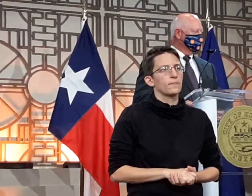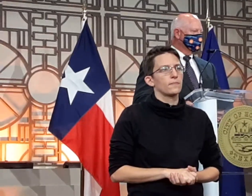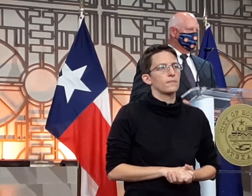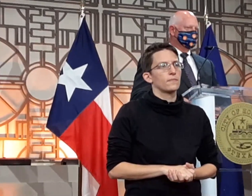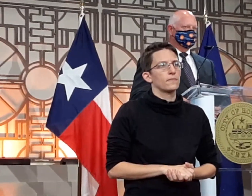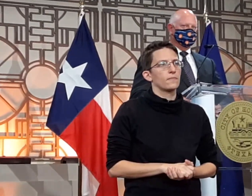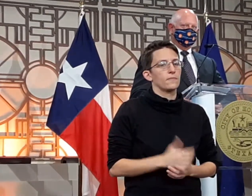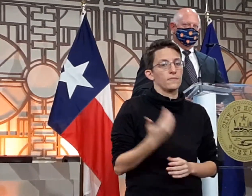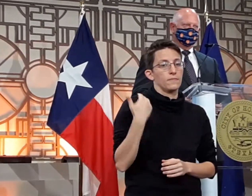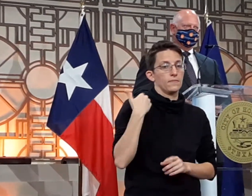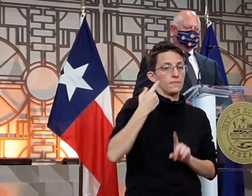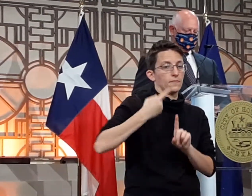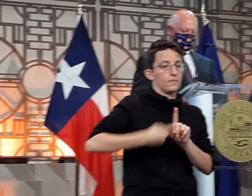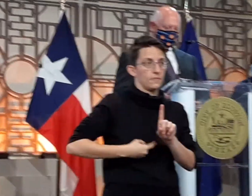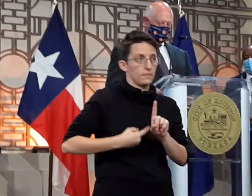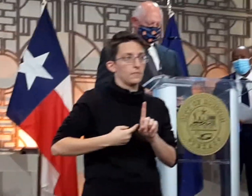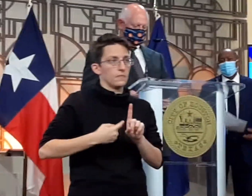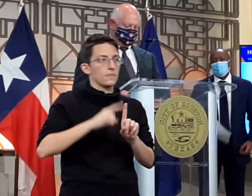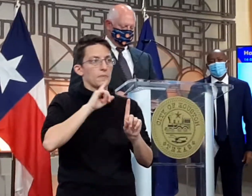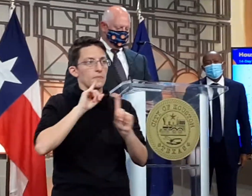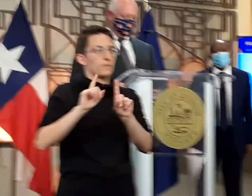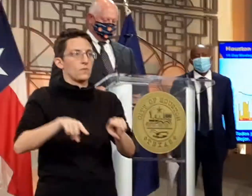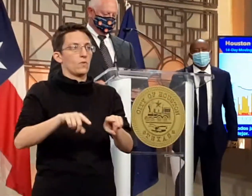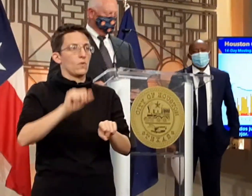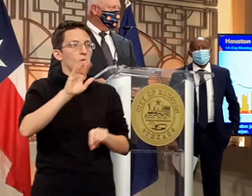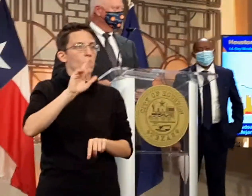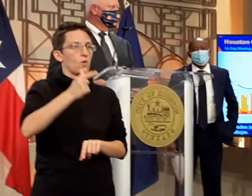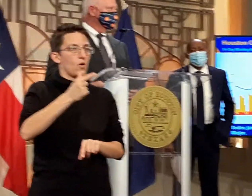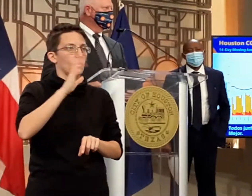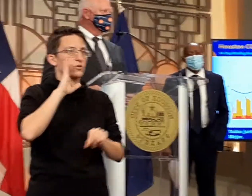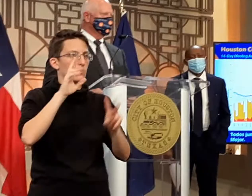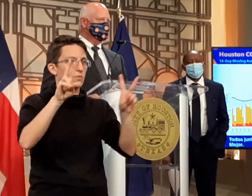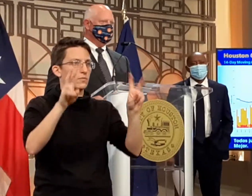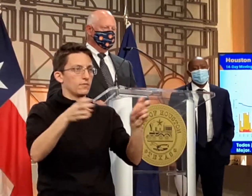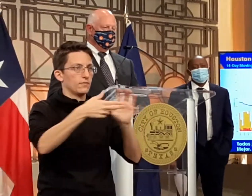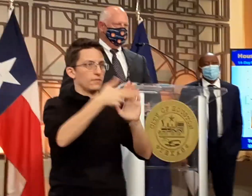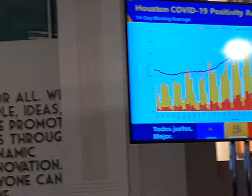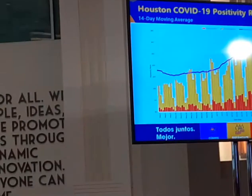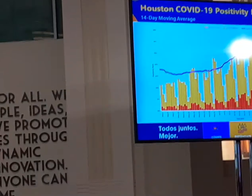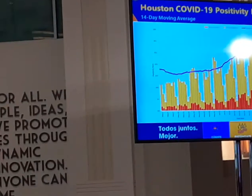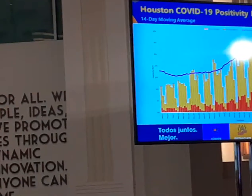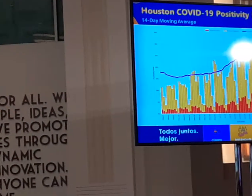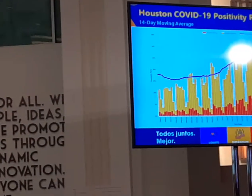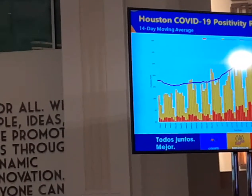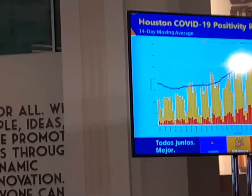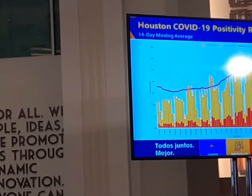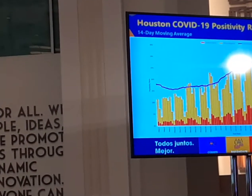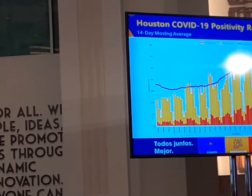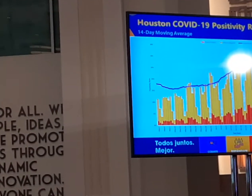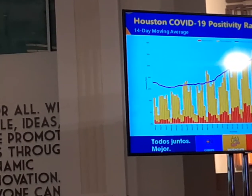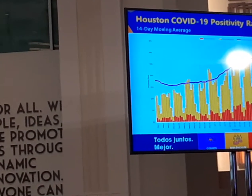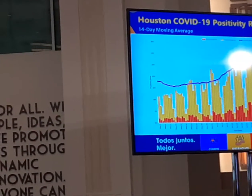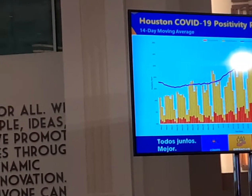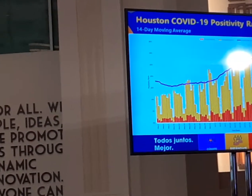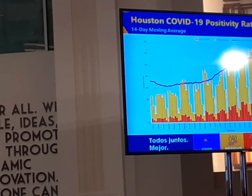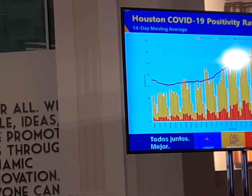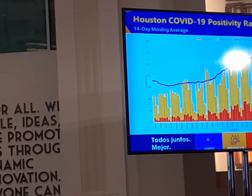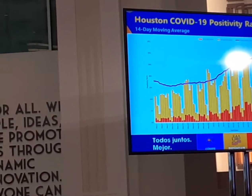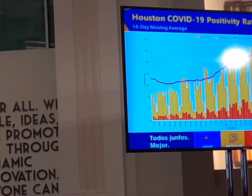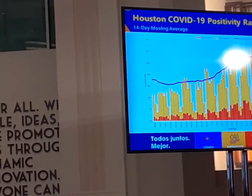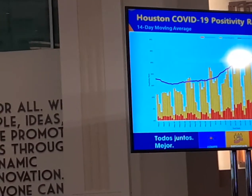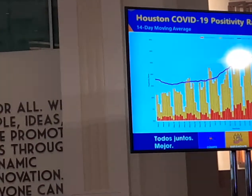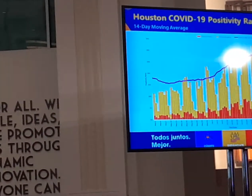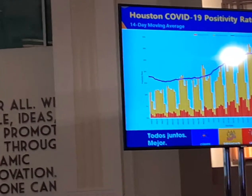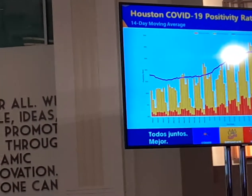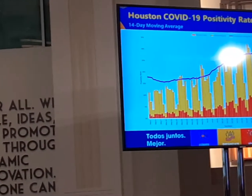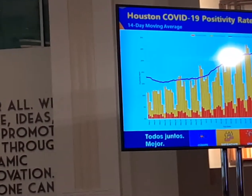Last month, Mayor proclaimed August was going to be Better Together month here in Houston. He emphasized, and he just did again, a need